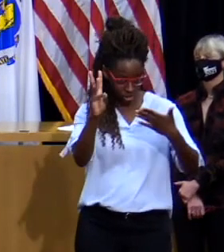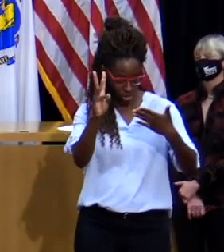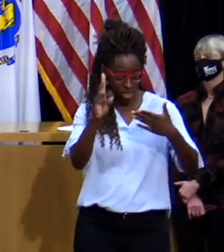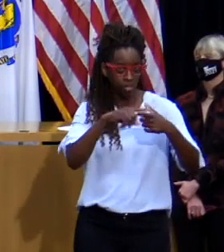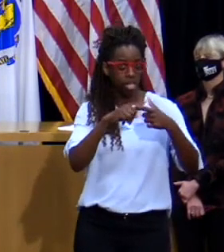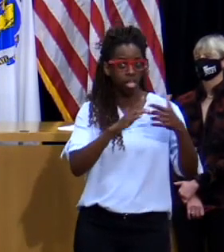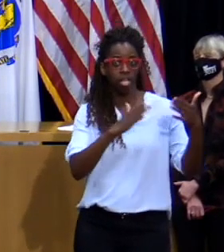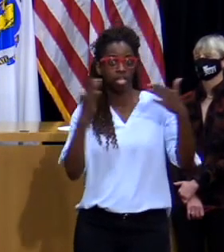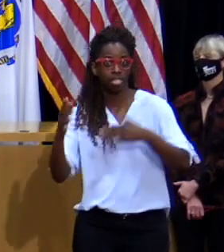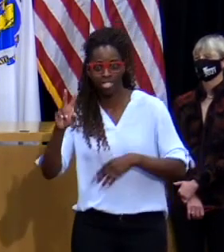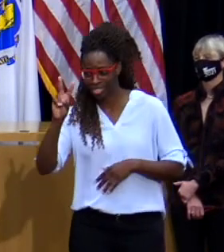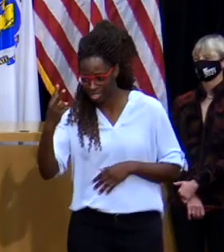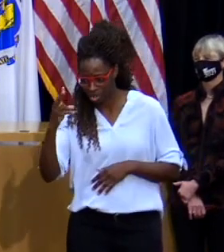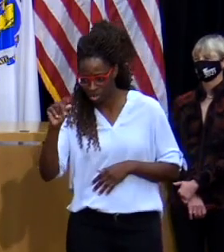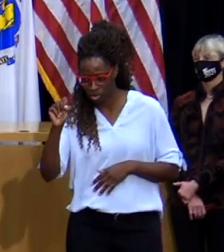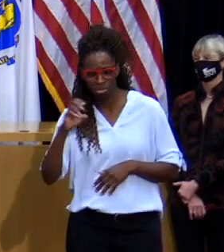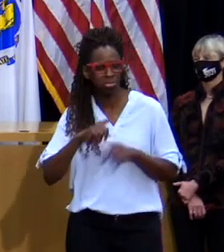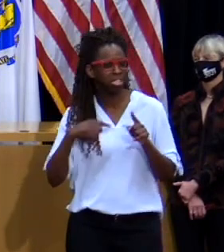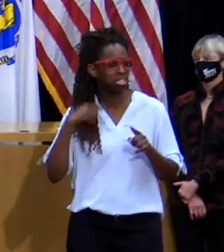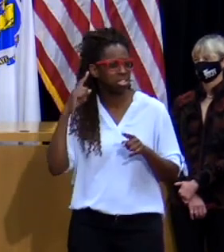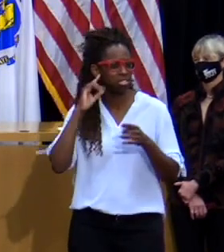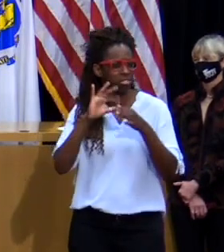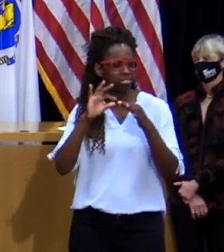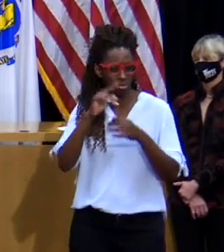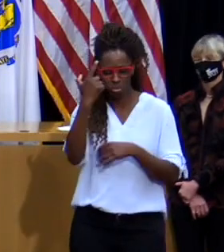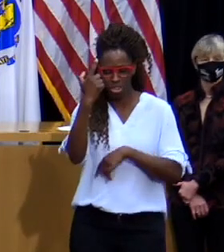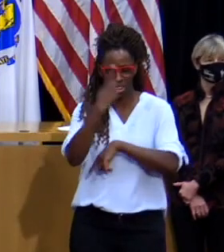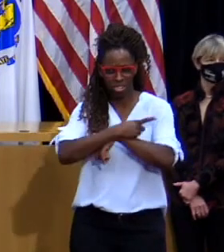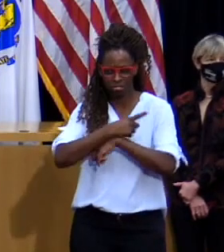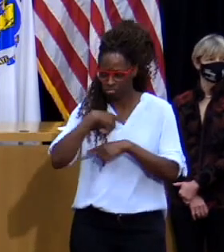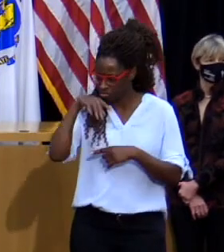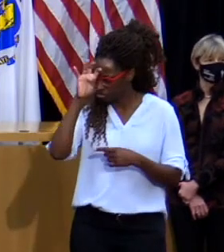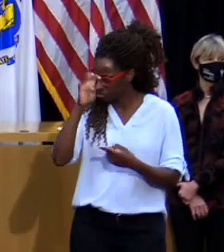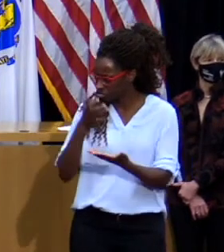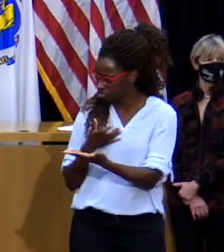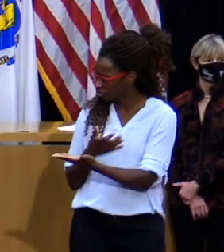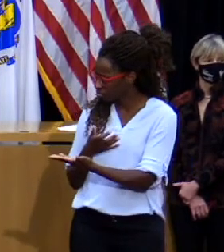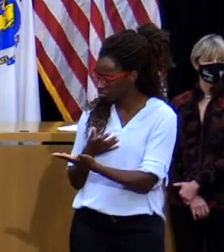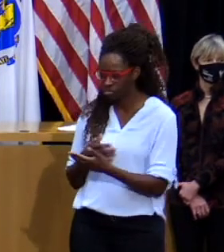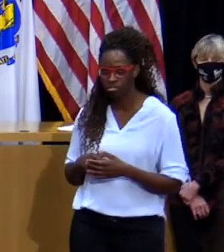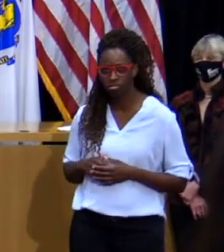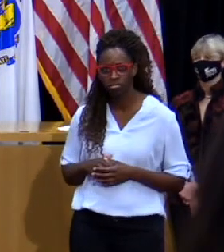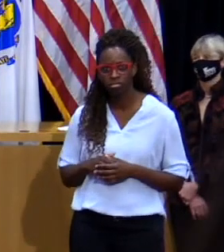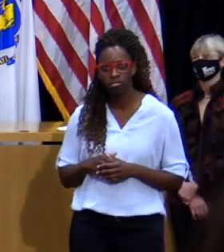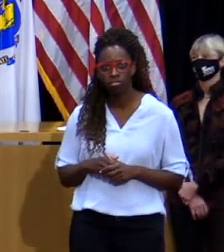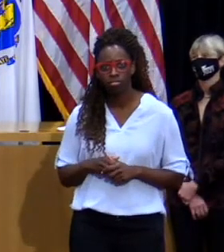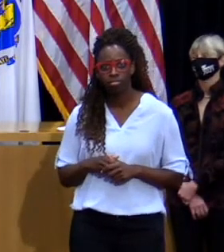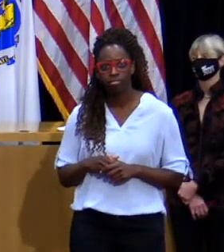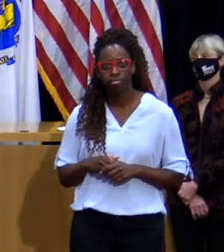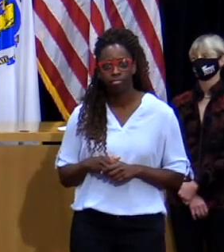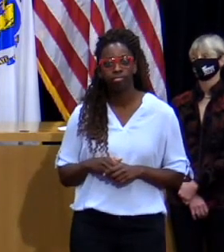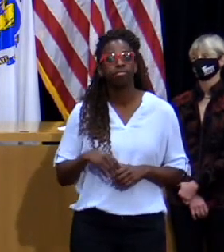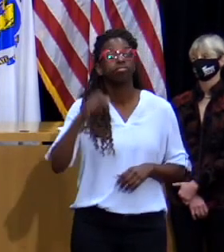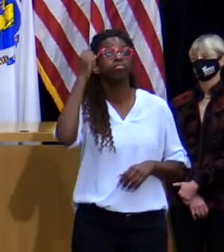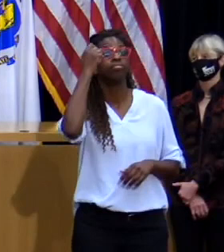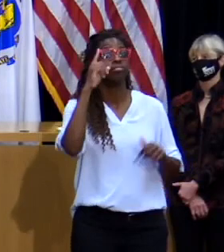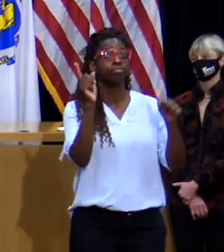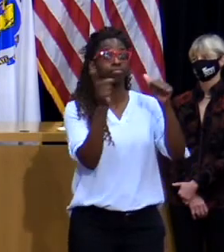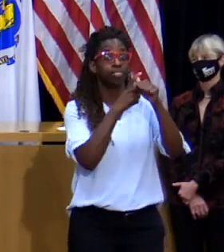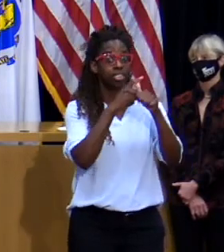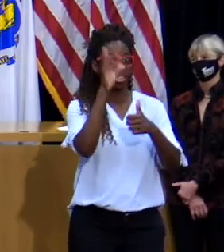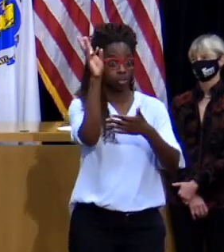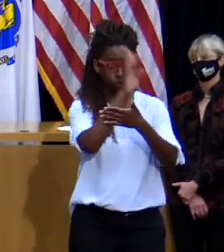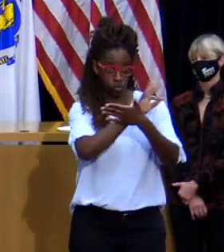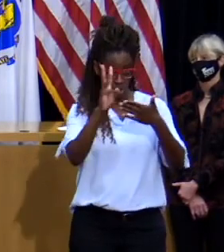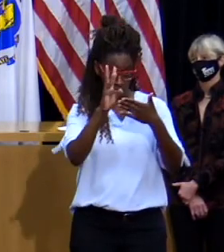the 6 weeks refers to, on average, when we think people will have effective immunity at high levels. The repeat doses are actually different